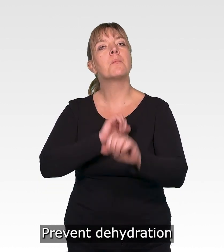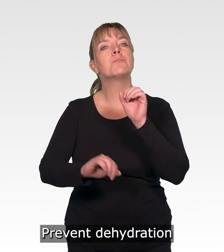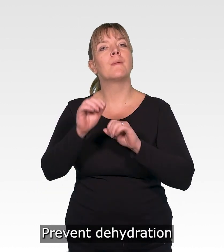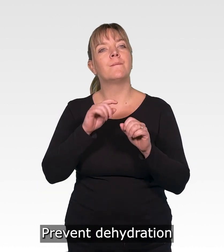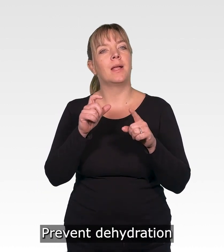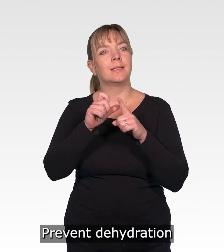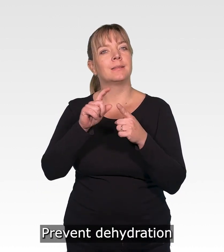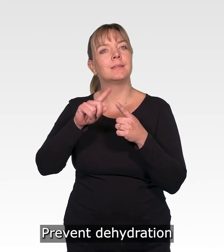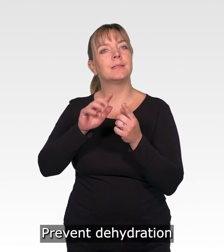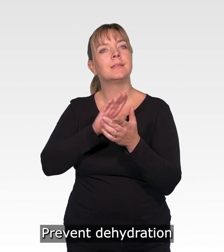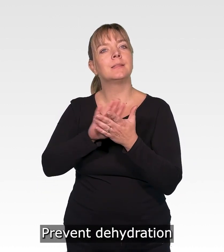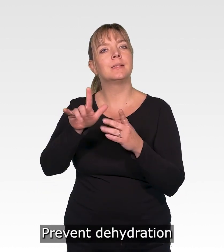Prevent dehydration.